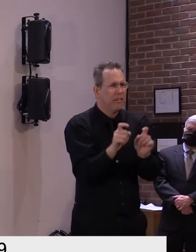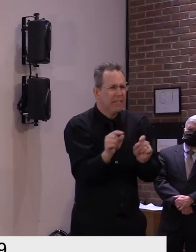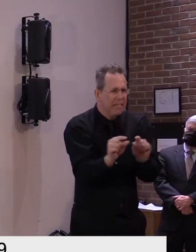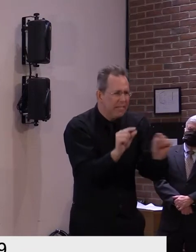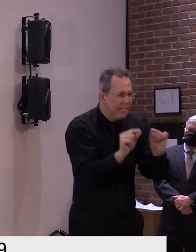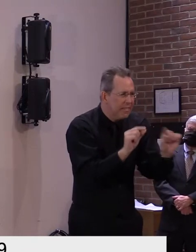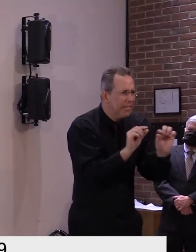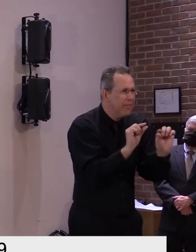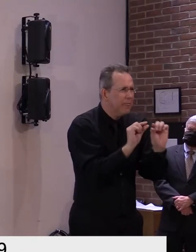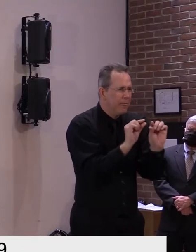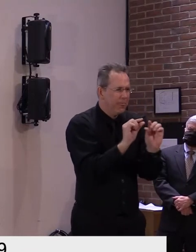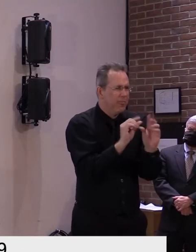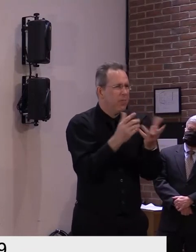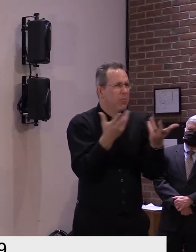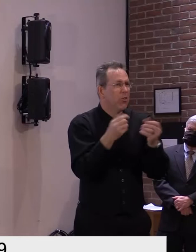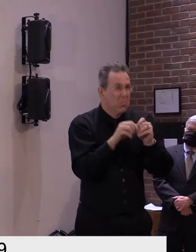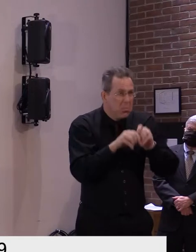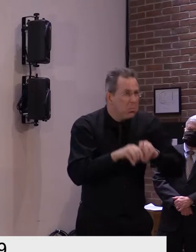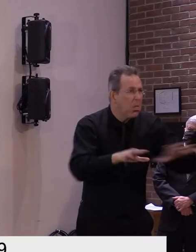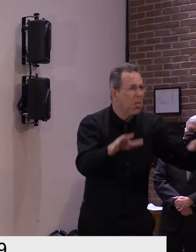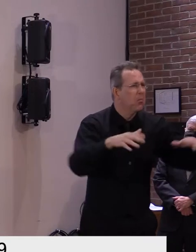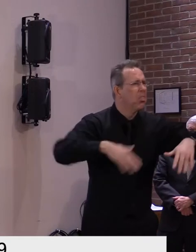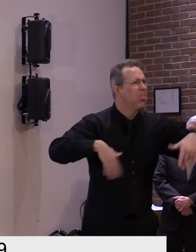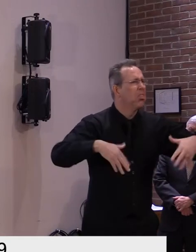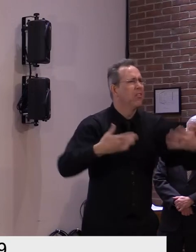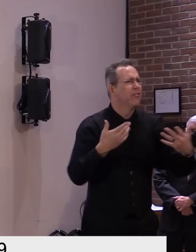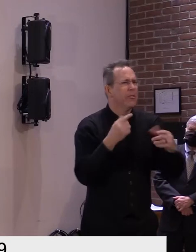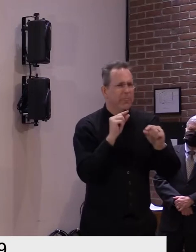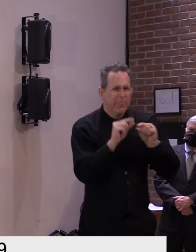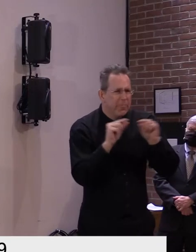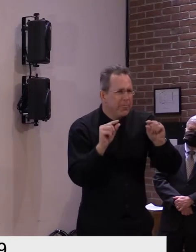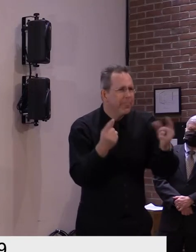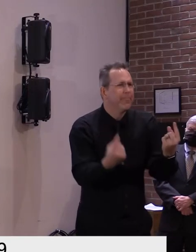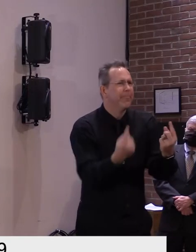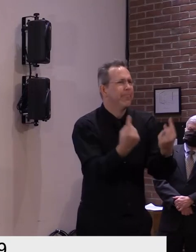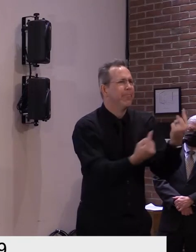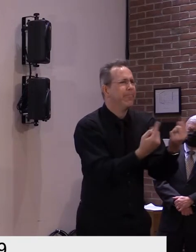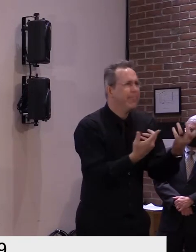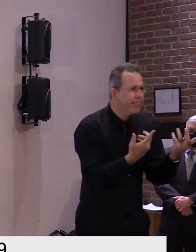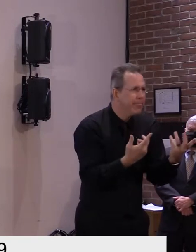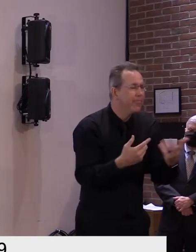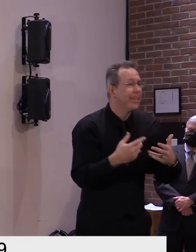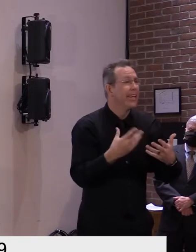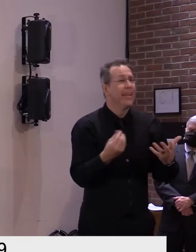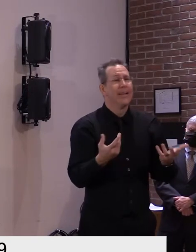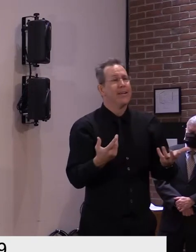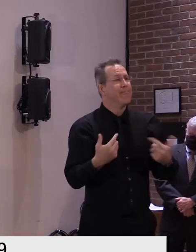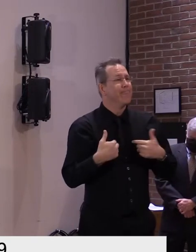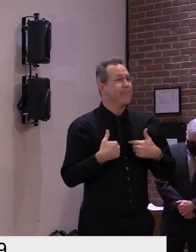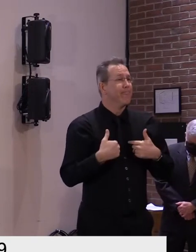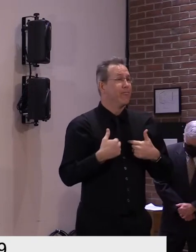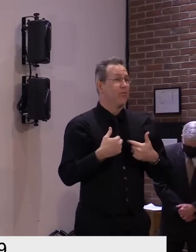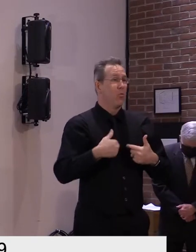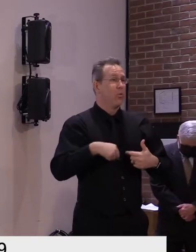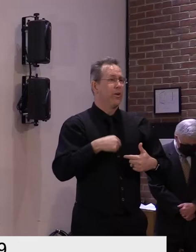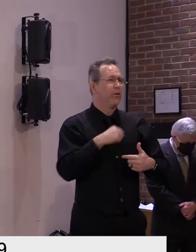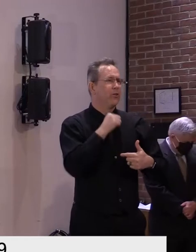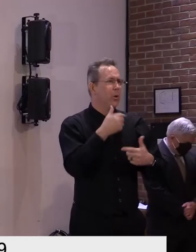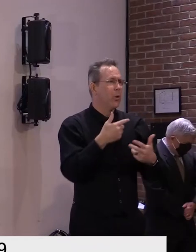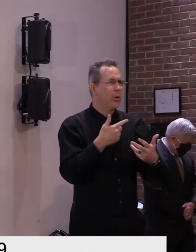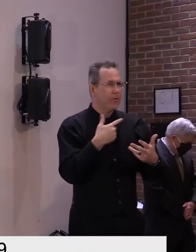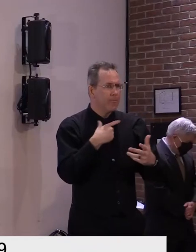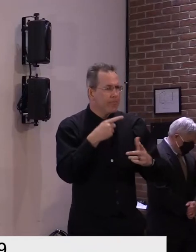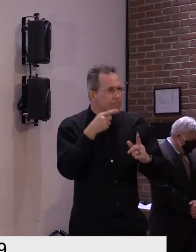rate, because to be real, we actually are targeting specimens in areas we think are more likely